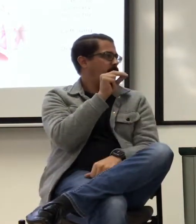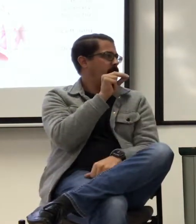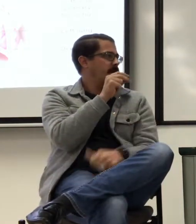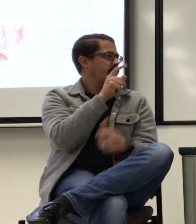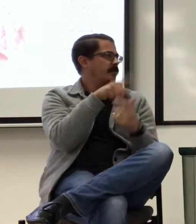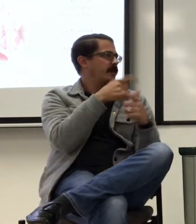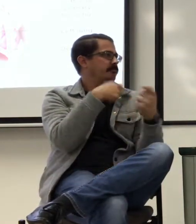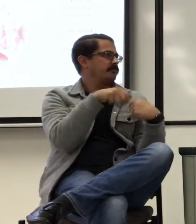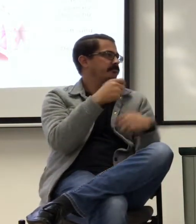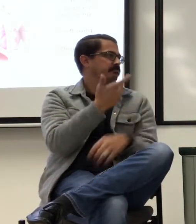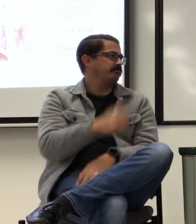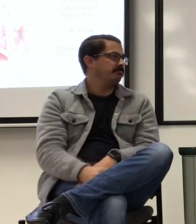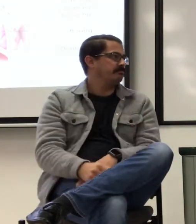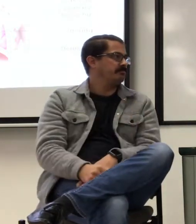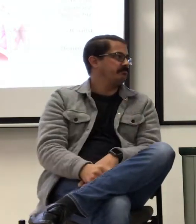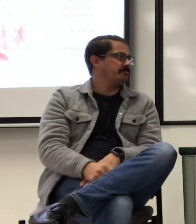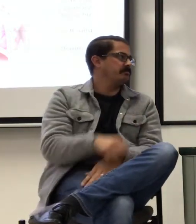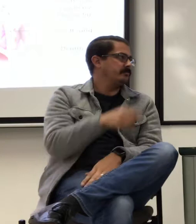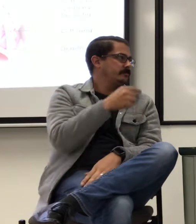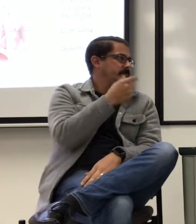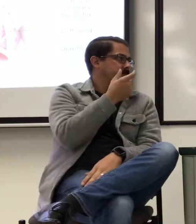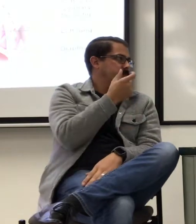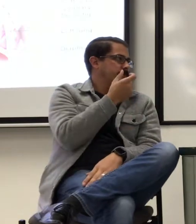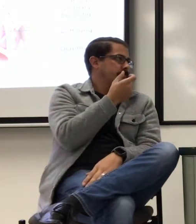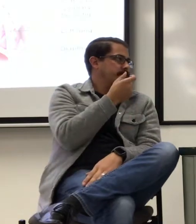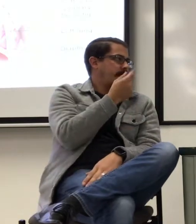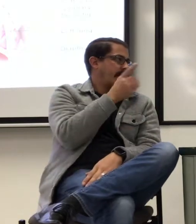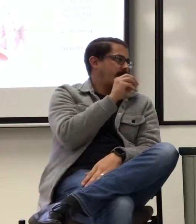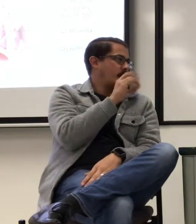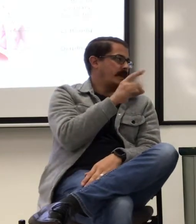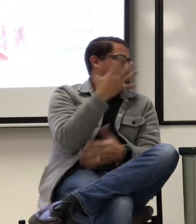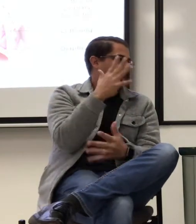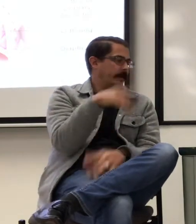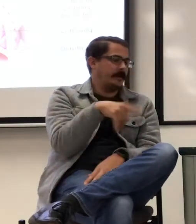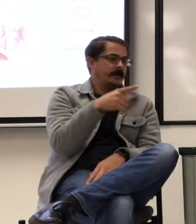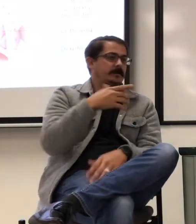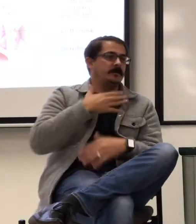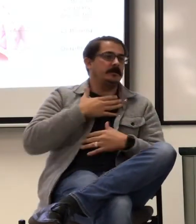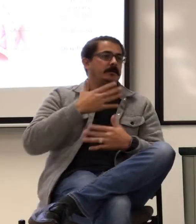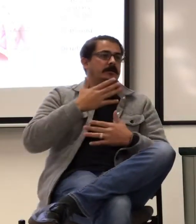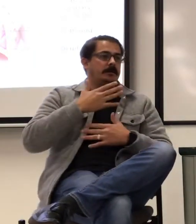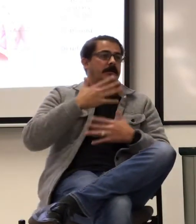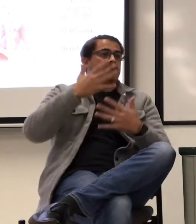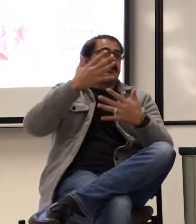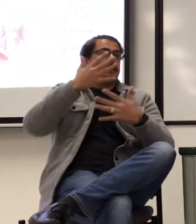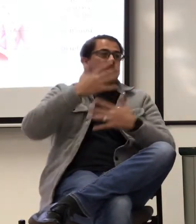You take a breath in, you take a breath out. When you take a breath in, that's inspiration.